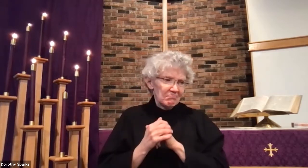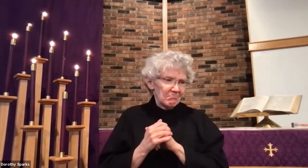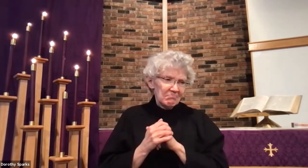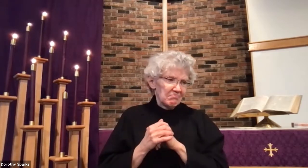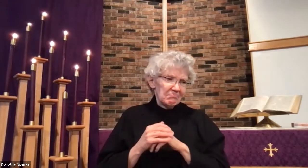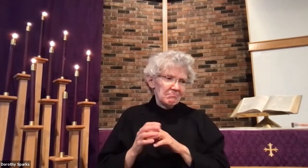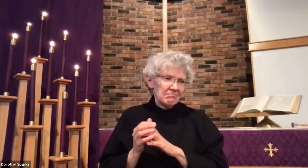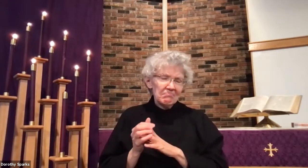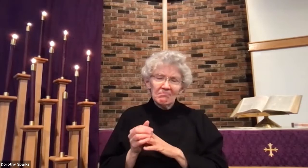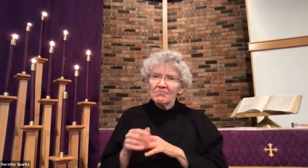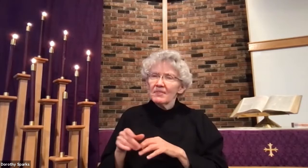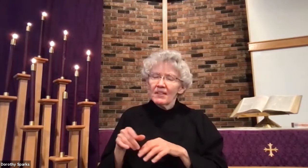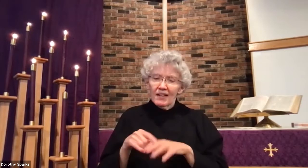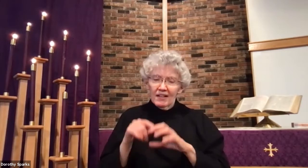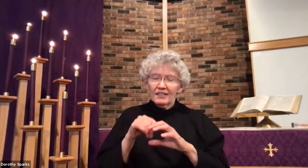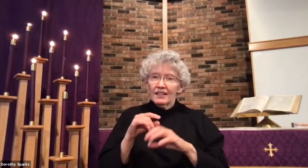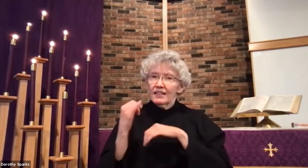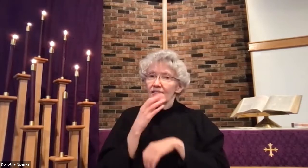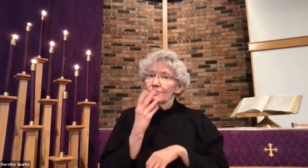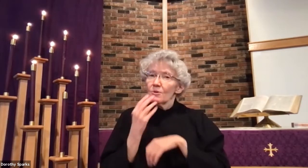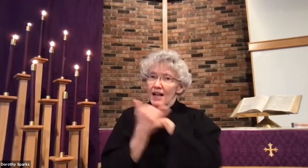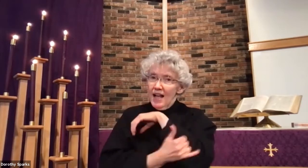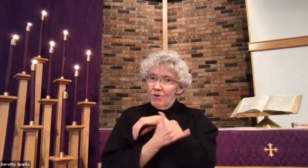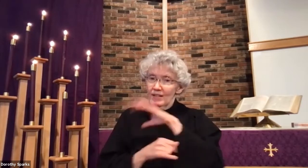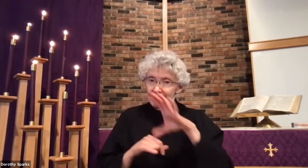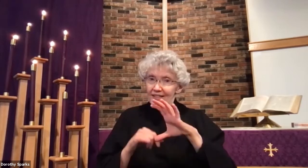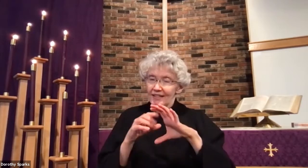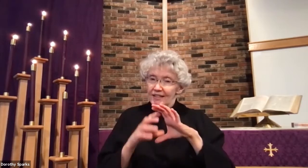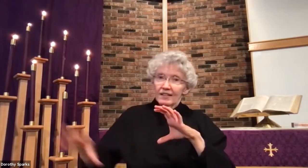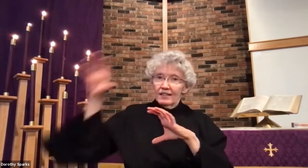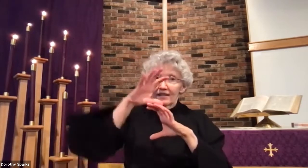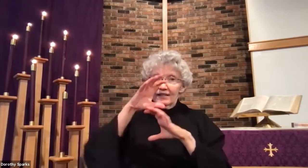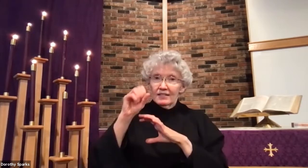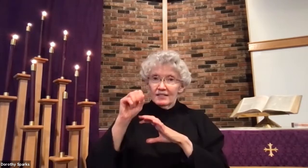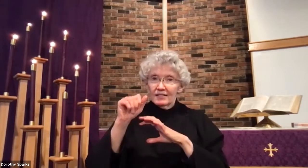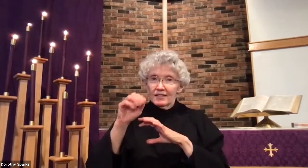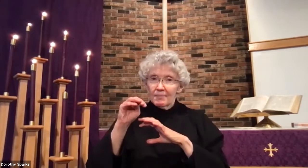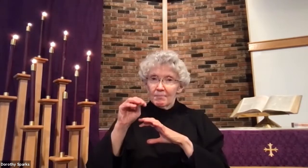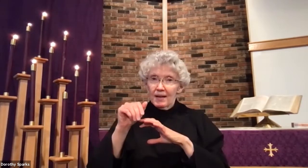the Jewish people would not speak to them or have anything to do with the Samaritans.